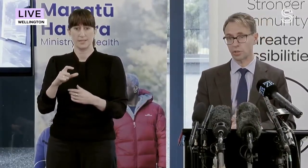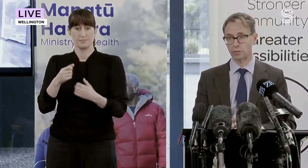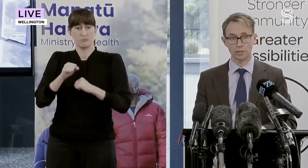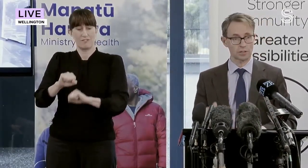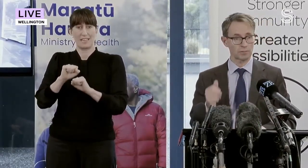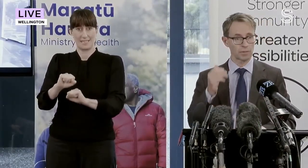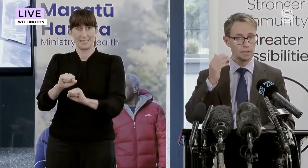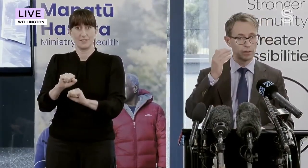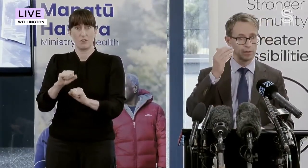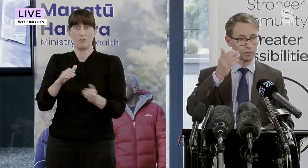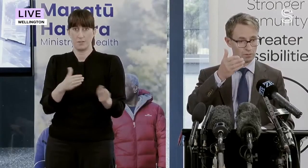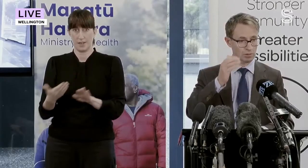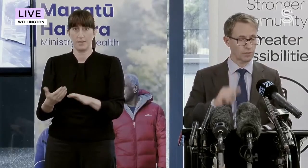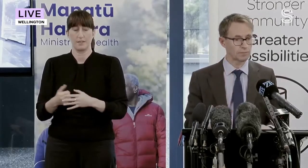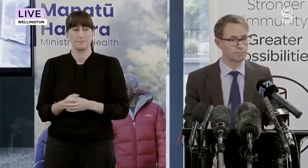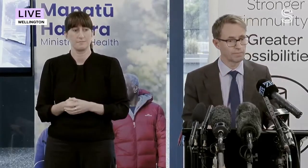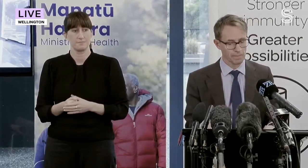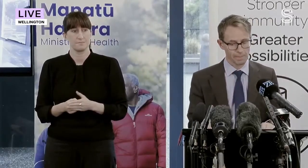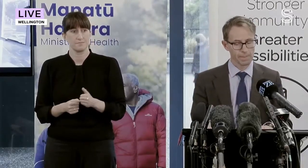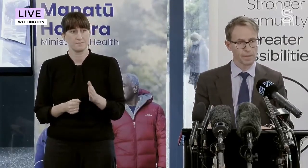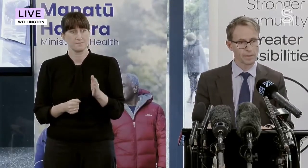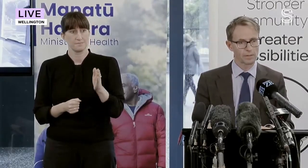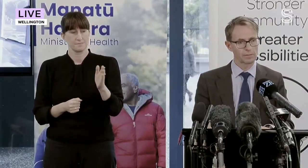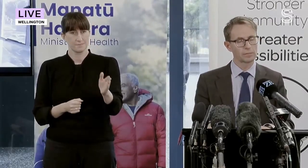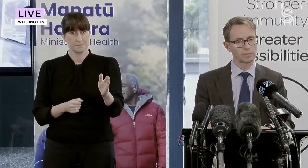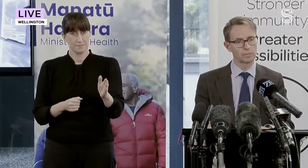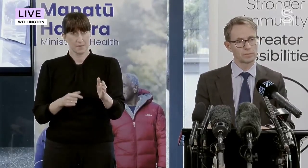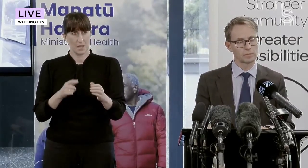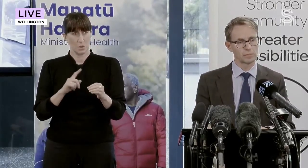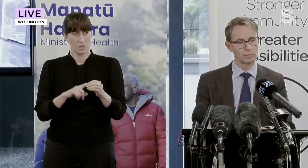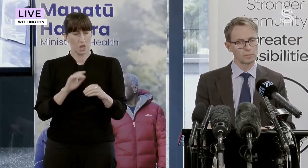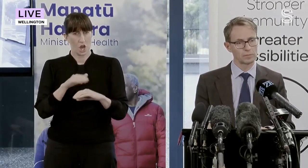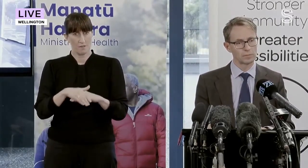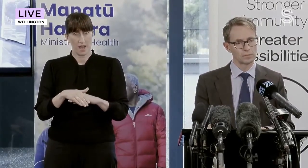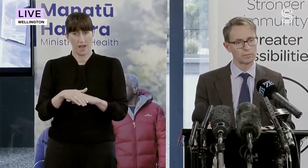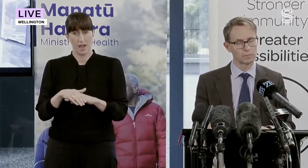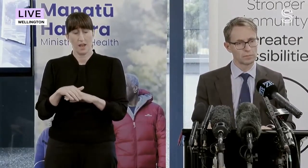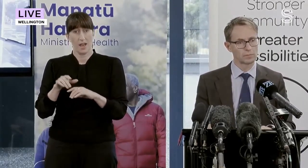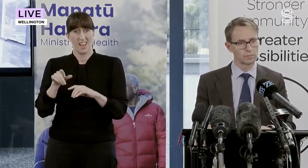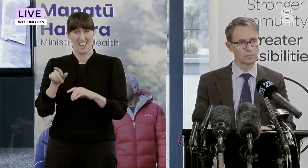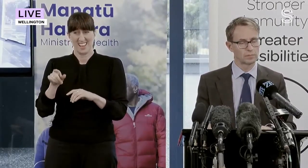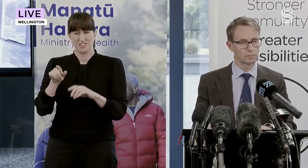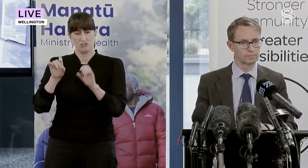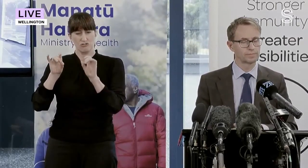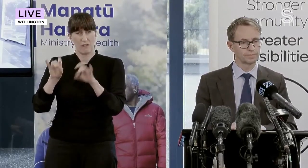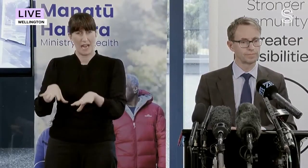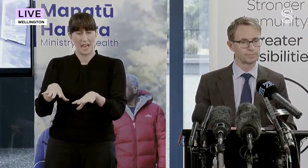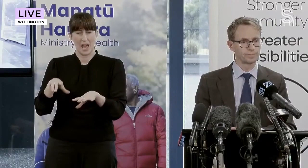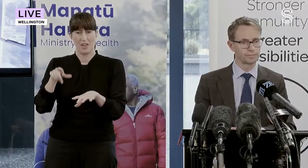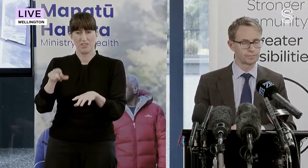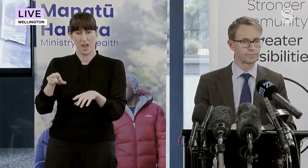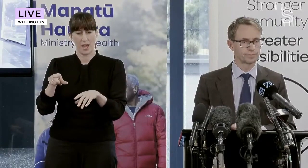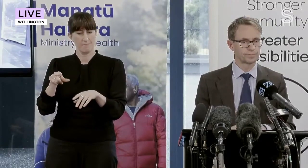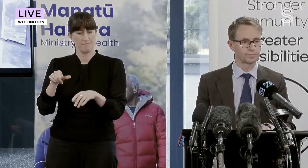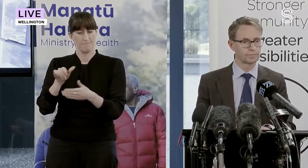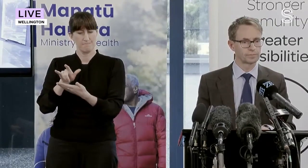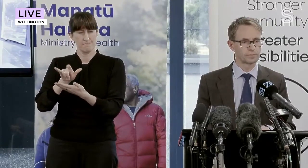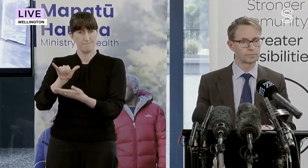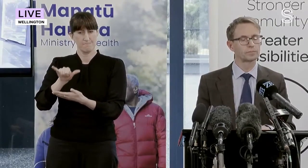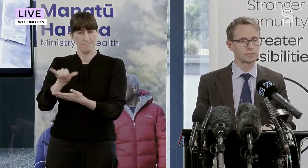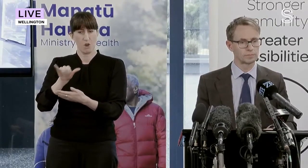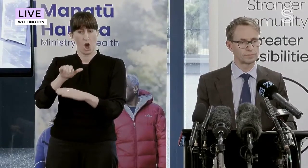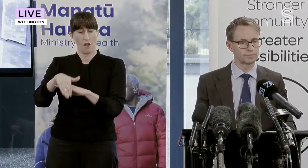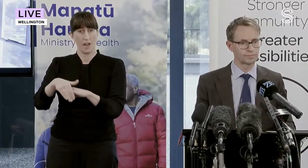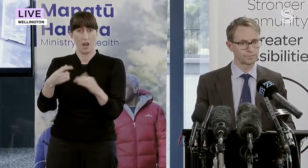death from COVID-19. There's some concern in Australia as to the efficacy of RATs, and a product that we have approved here has been taken